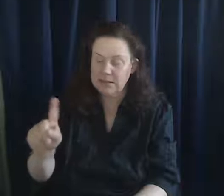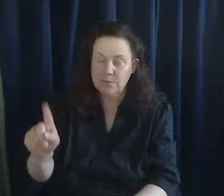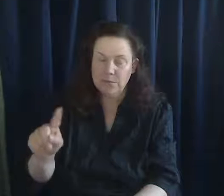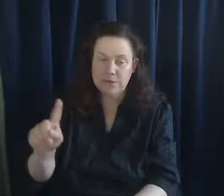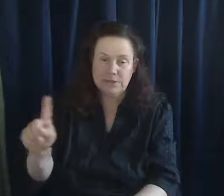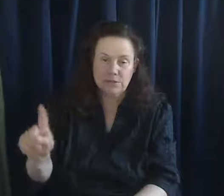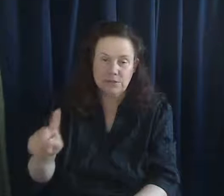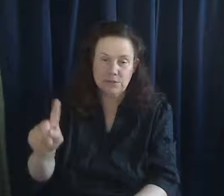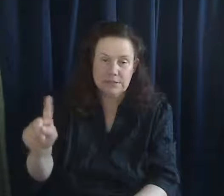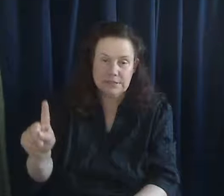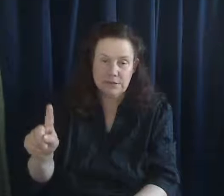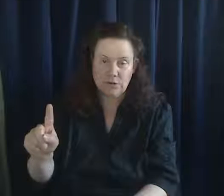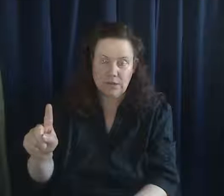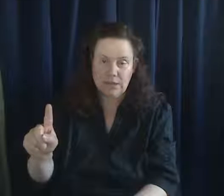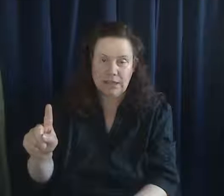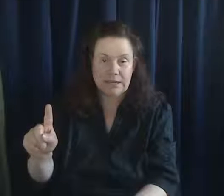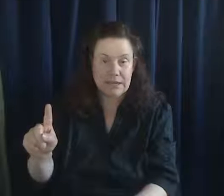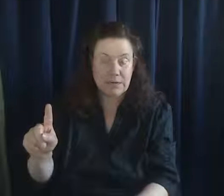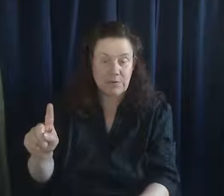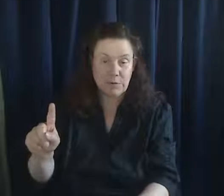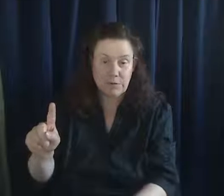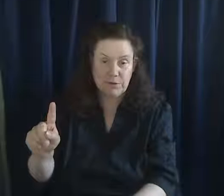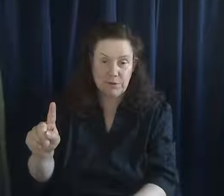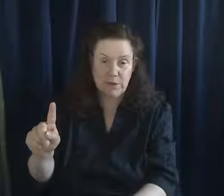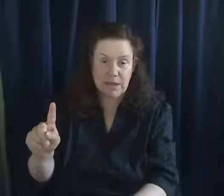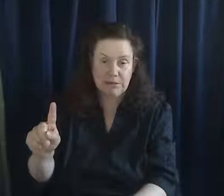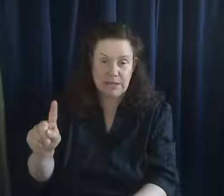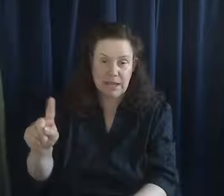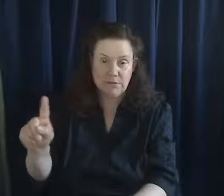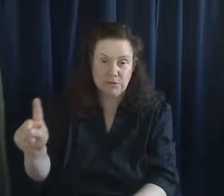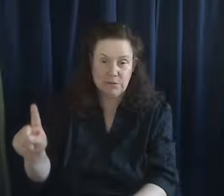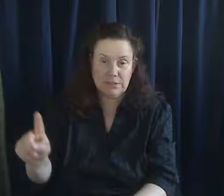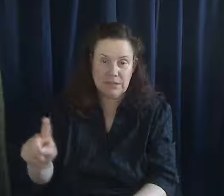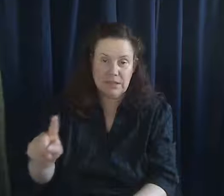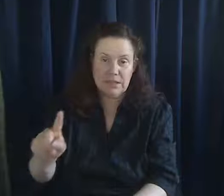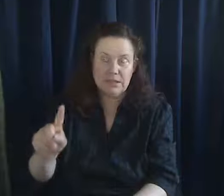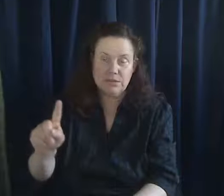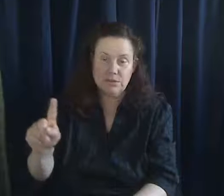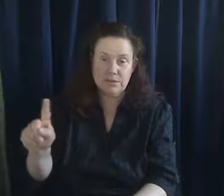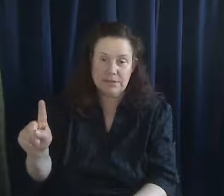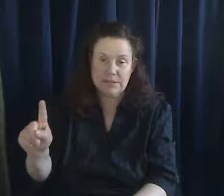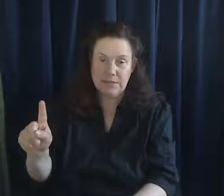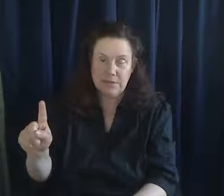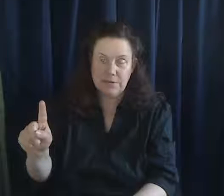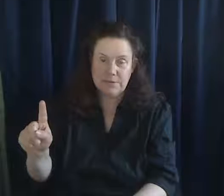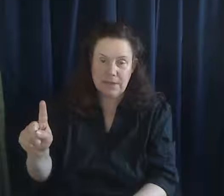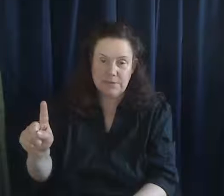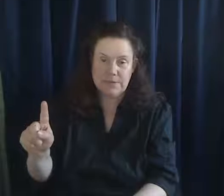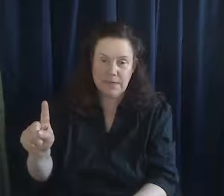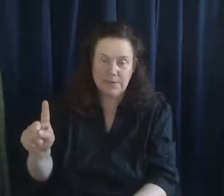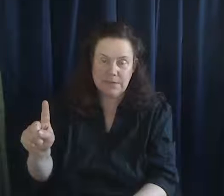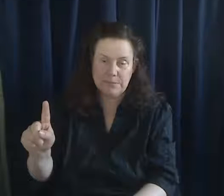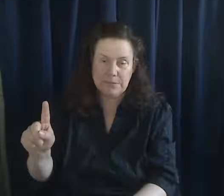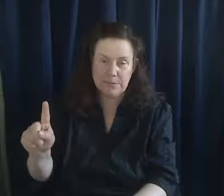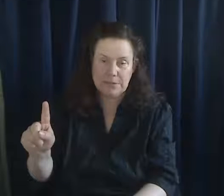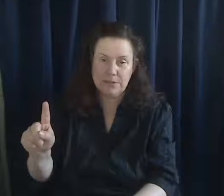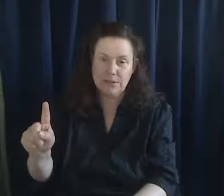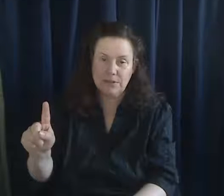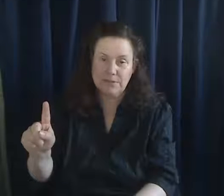the pointer doing a circle, and again, I would work with your choir to have you doing a circle the same number of times at the same speed so it looks